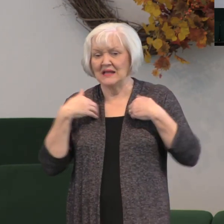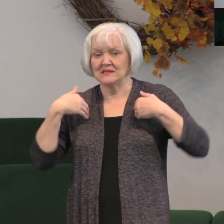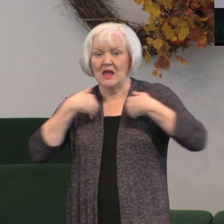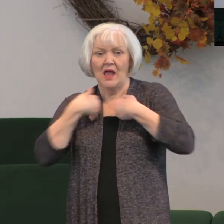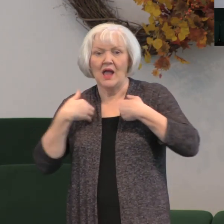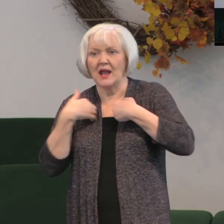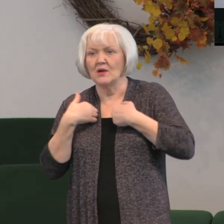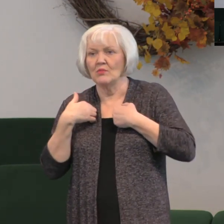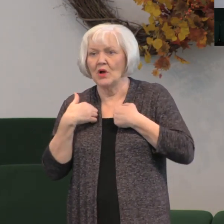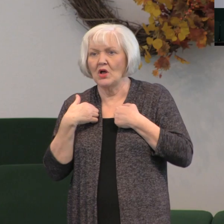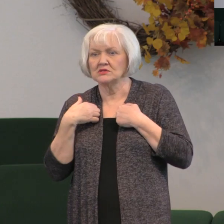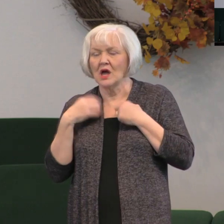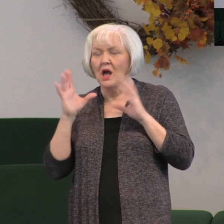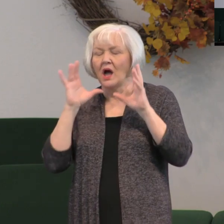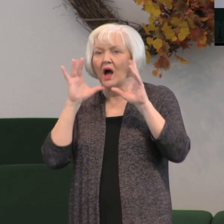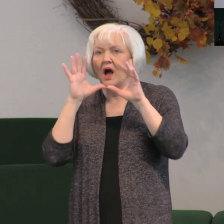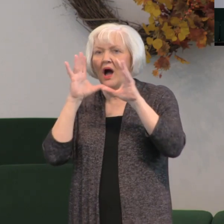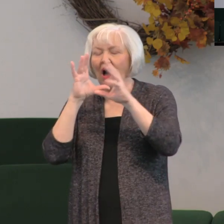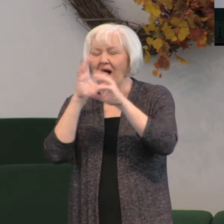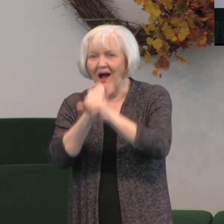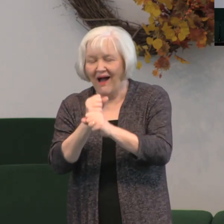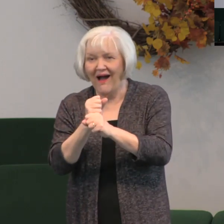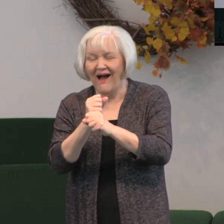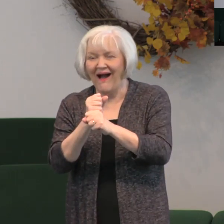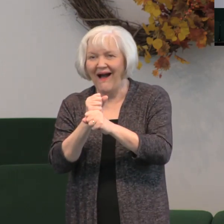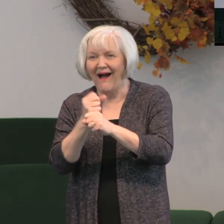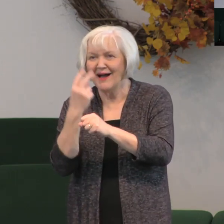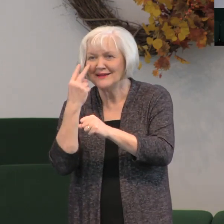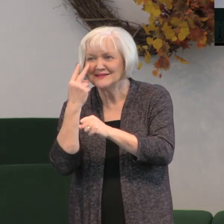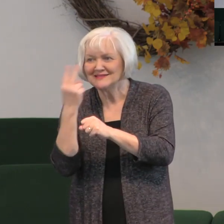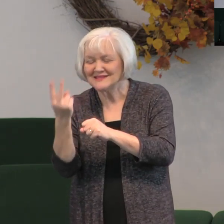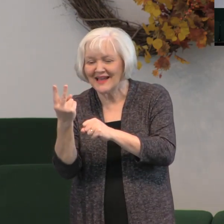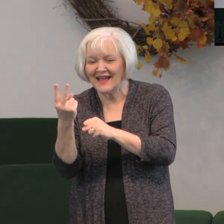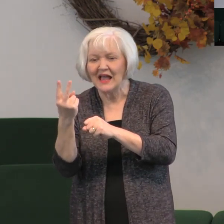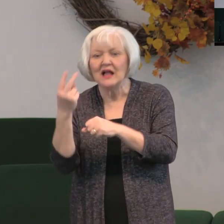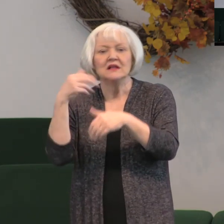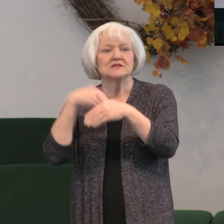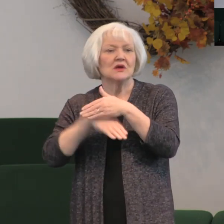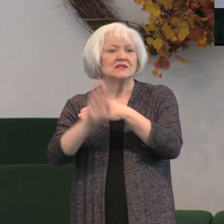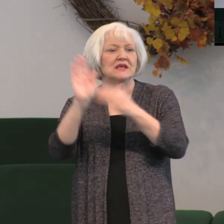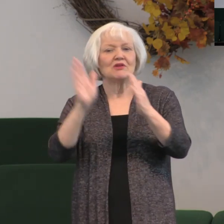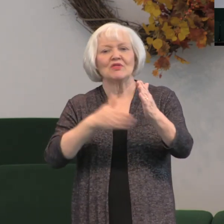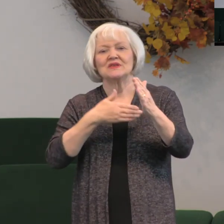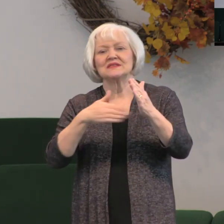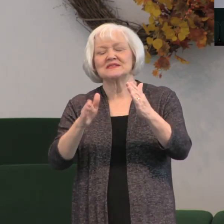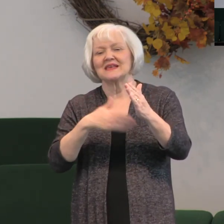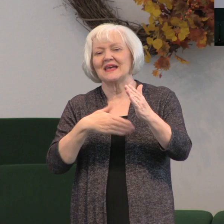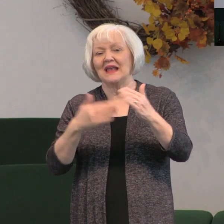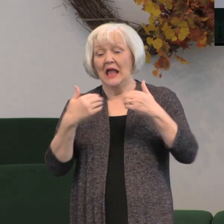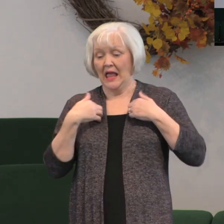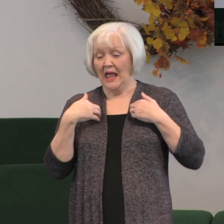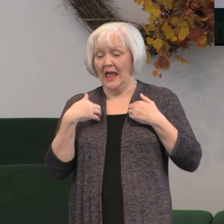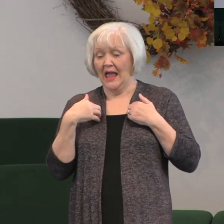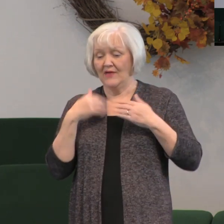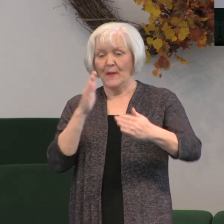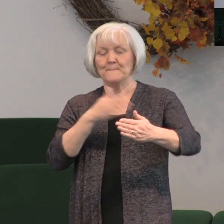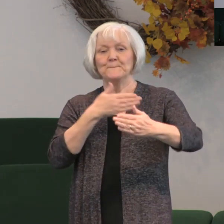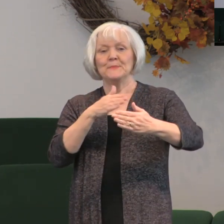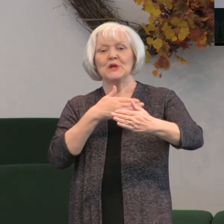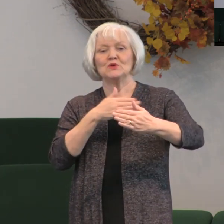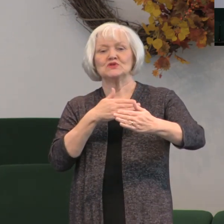a spectacle to be seen. And as he is entering the city of course the song is on make way for Prince Ali. Prince